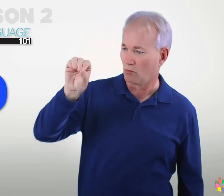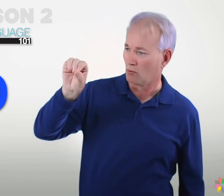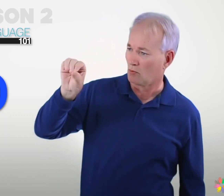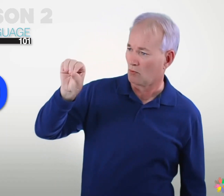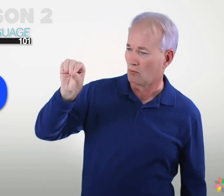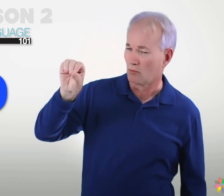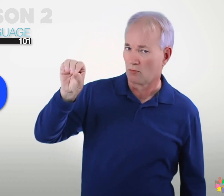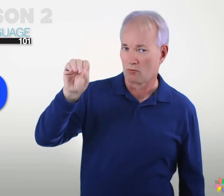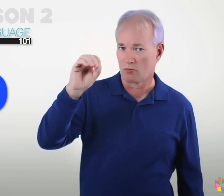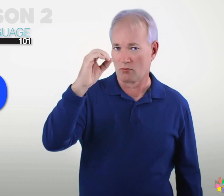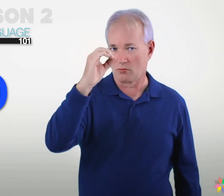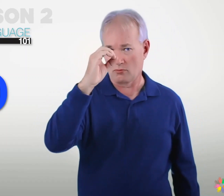O.